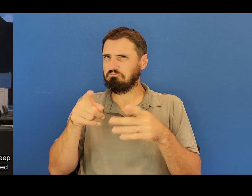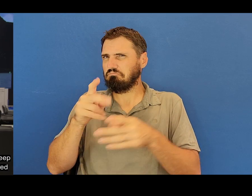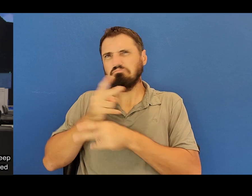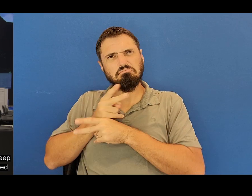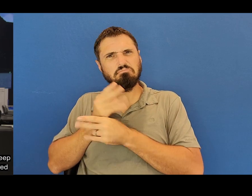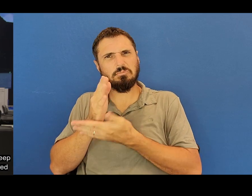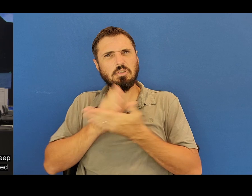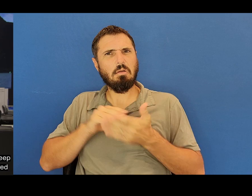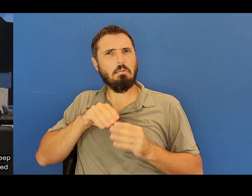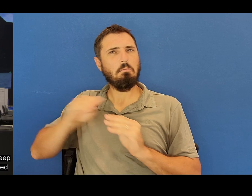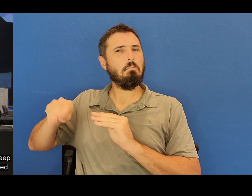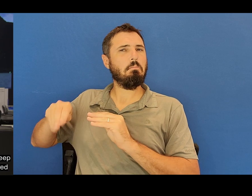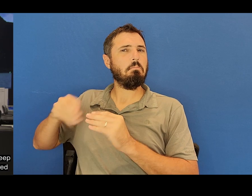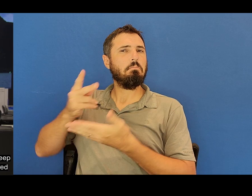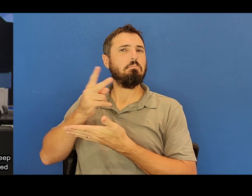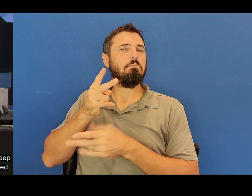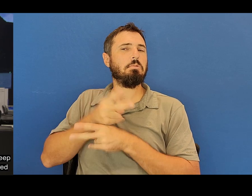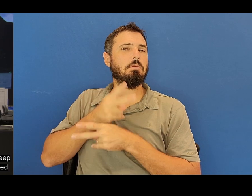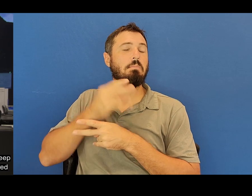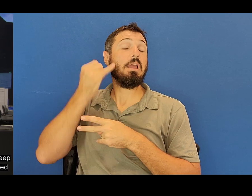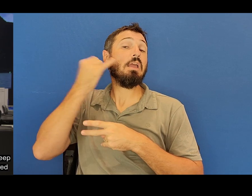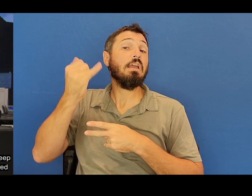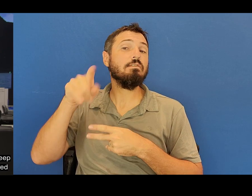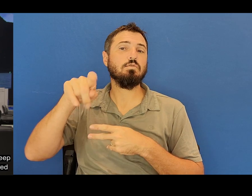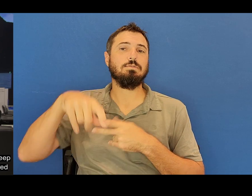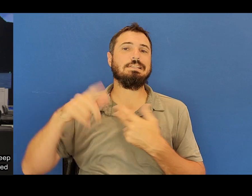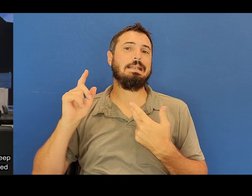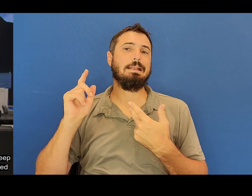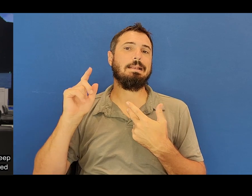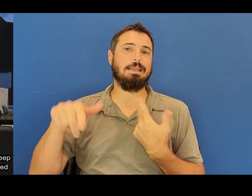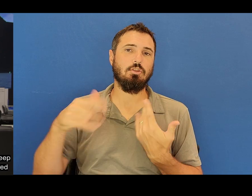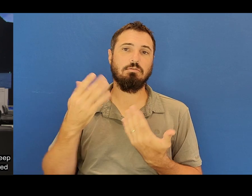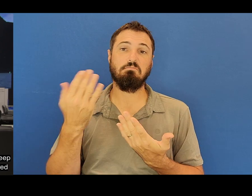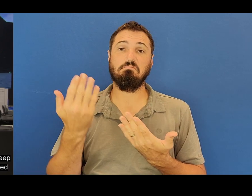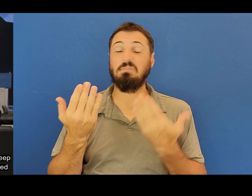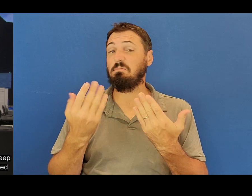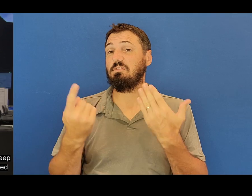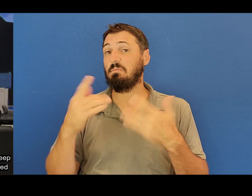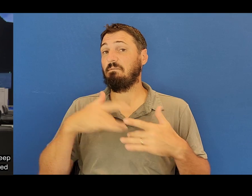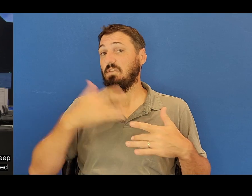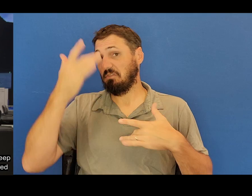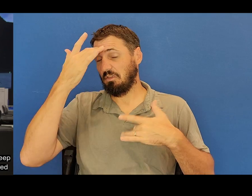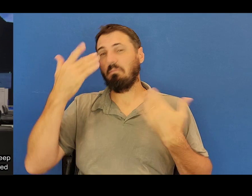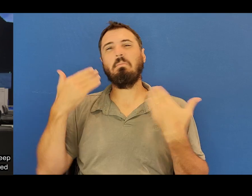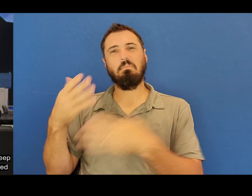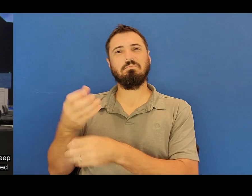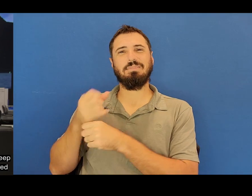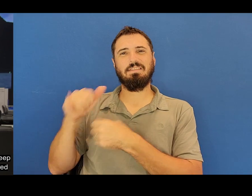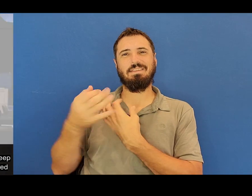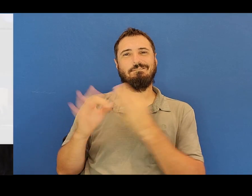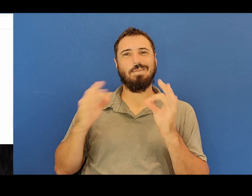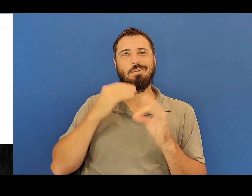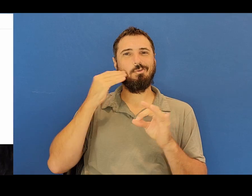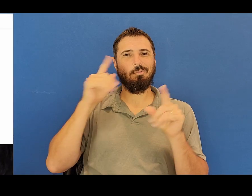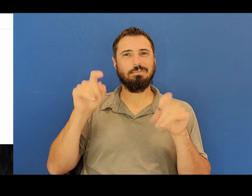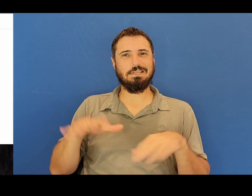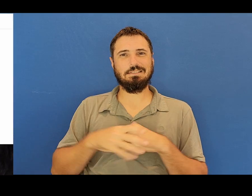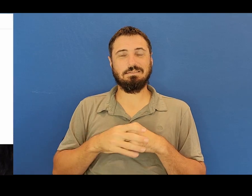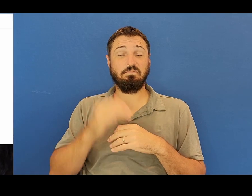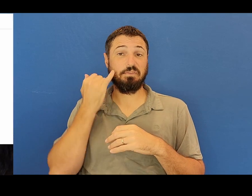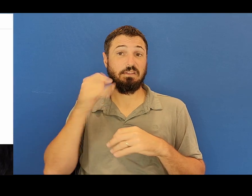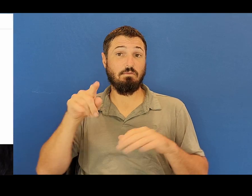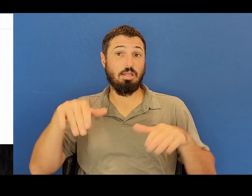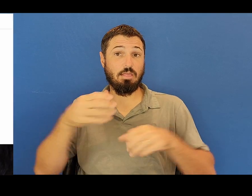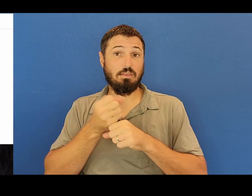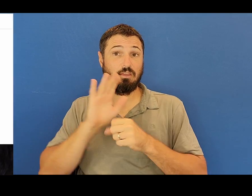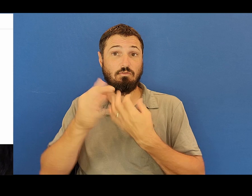idea to keep a few on hand, just in case you or someone in your household feels sick. If you haven't ordered your free test kits from the